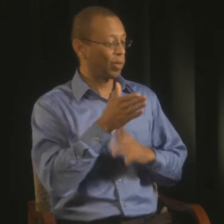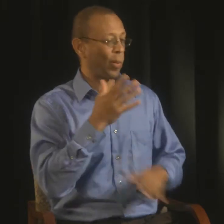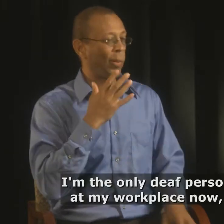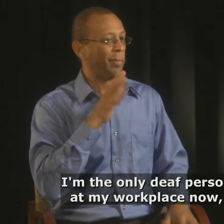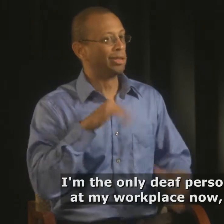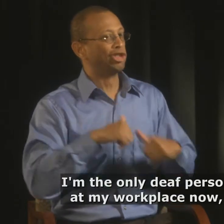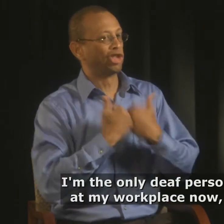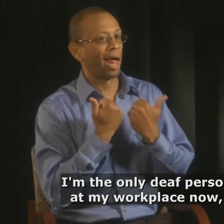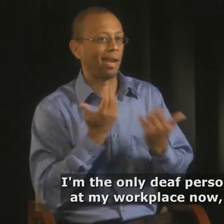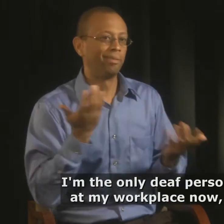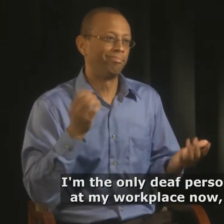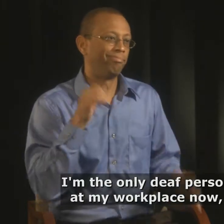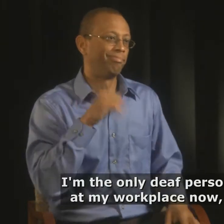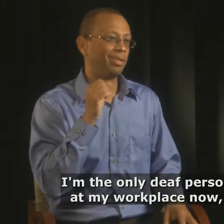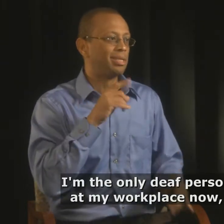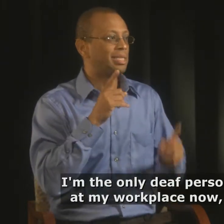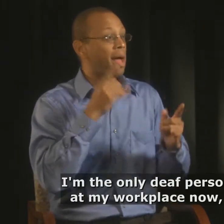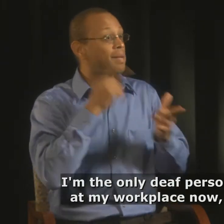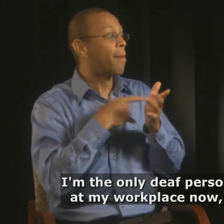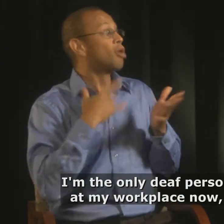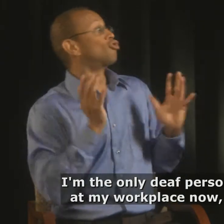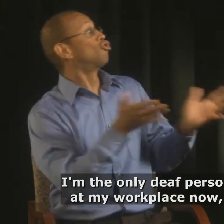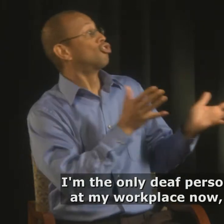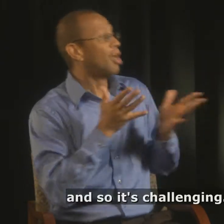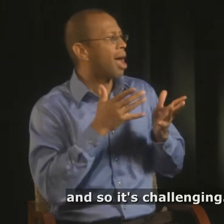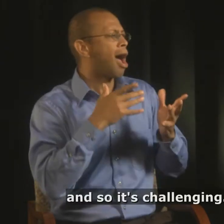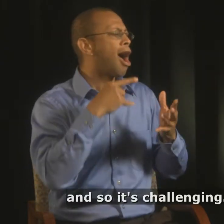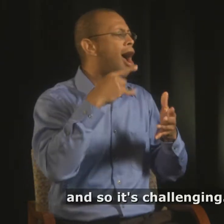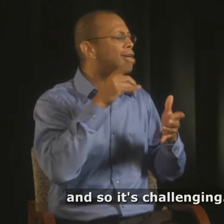I'm the only deaf person at my workplace now, and so it's challenging.